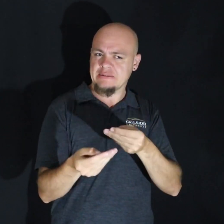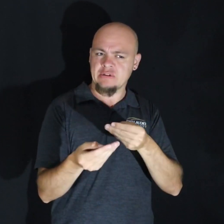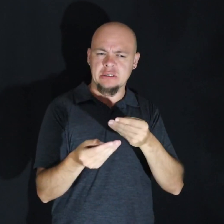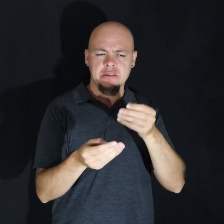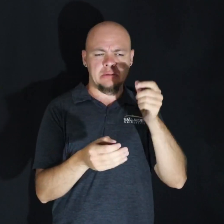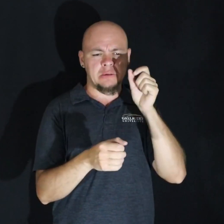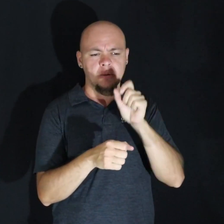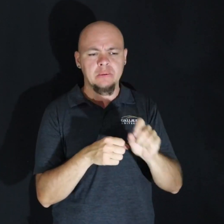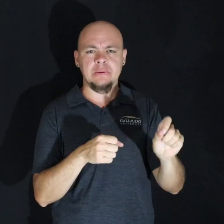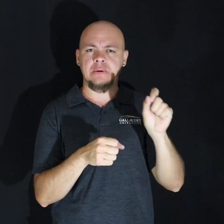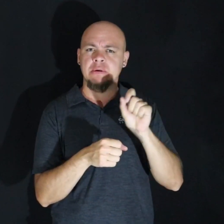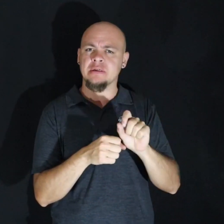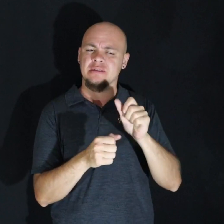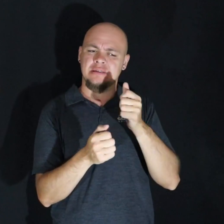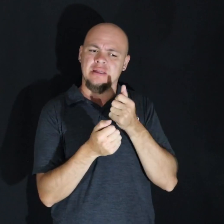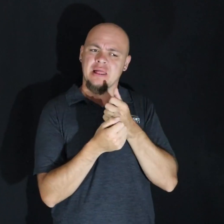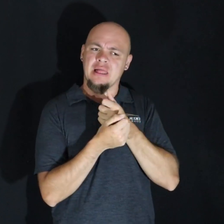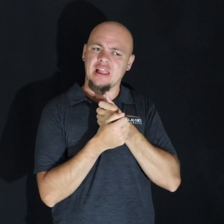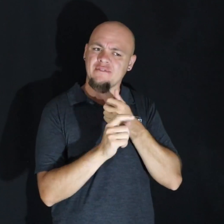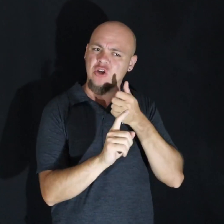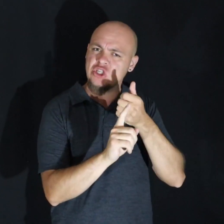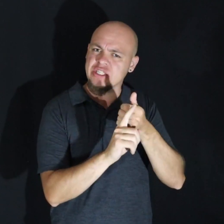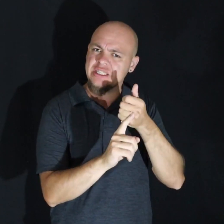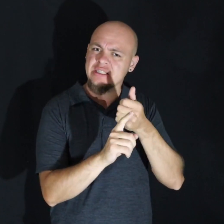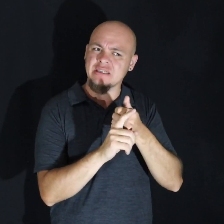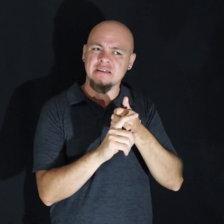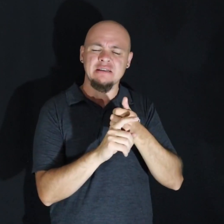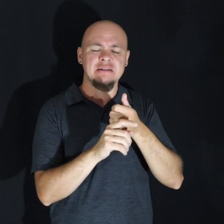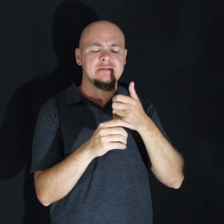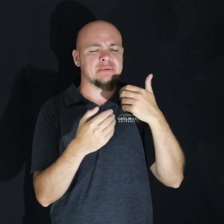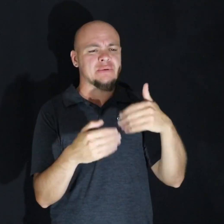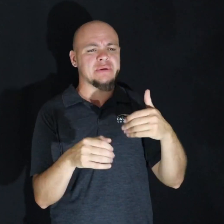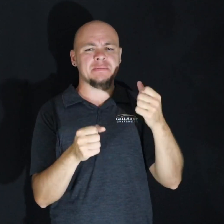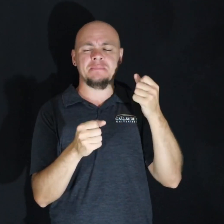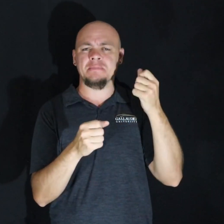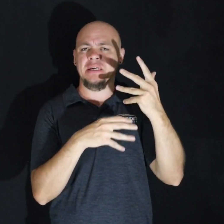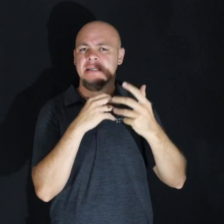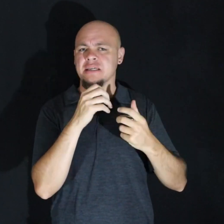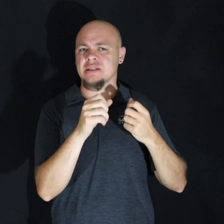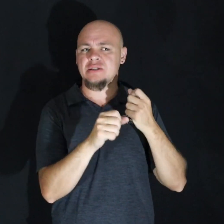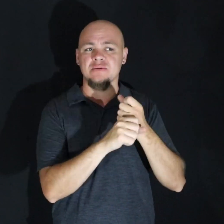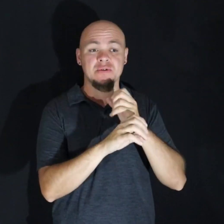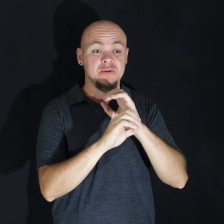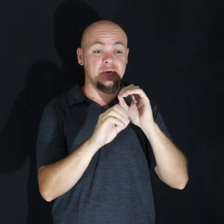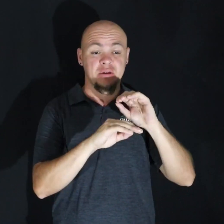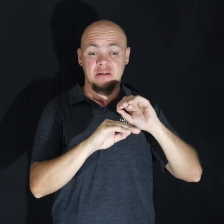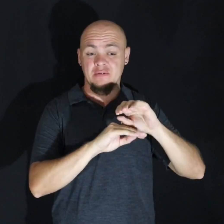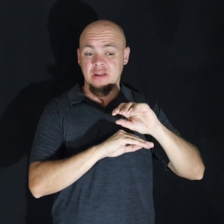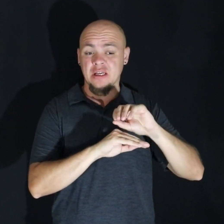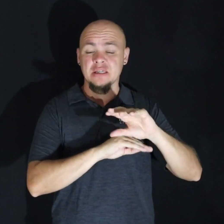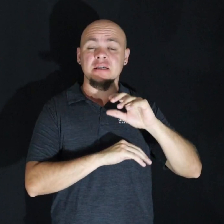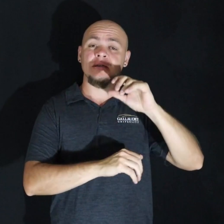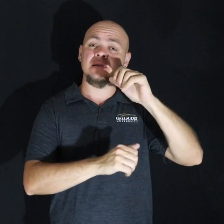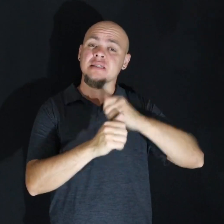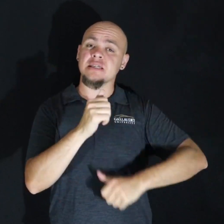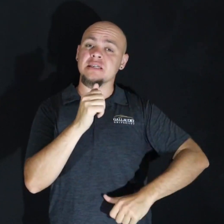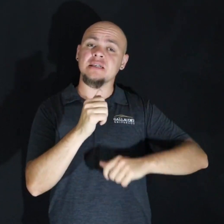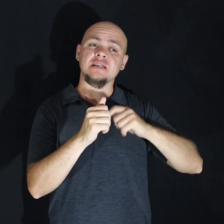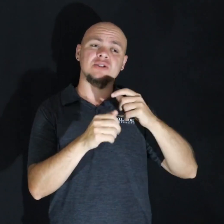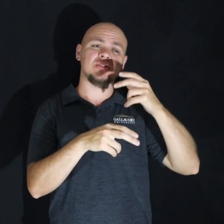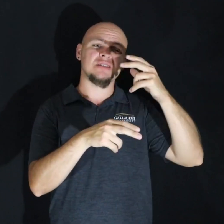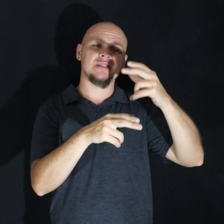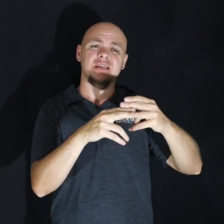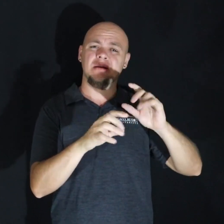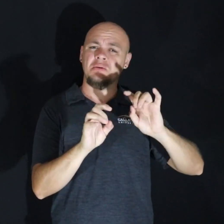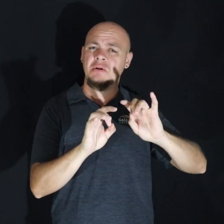so hard to love herself after decades of unsolicited advice, woman who is called every objectifying name